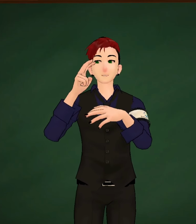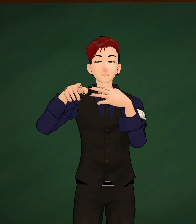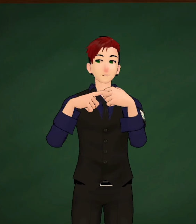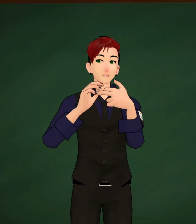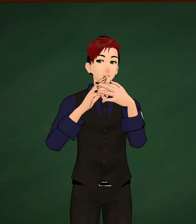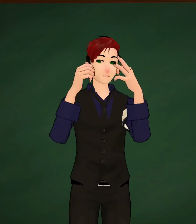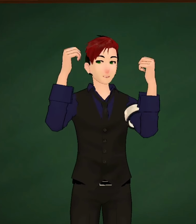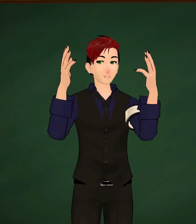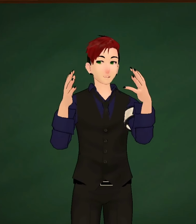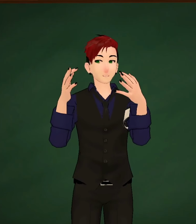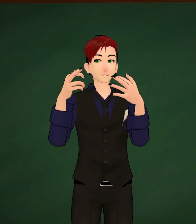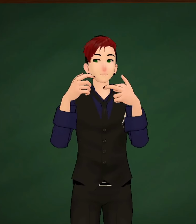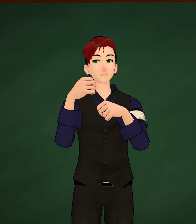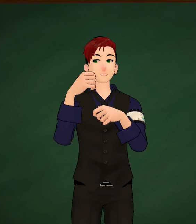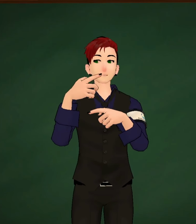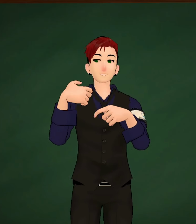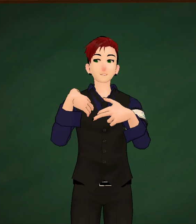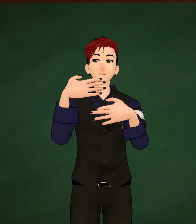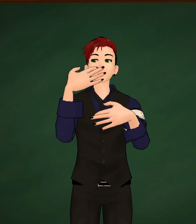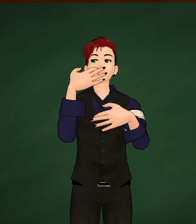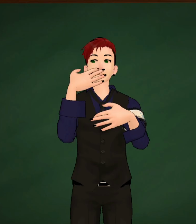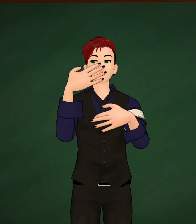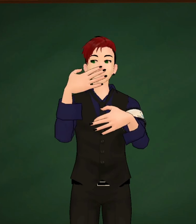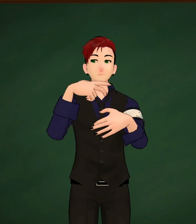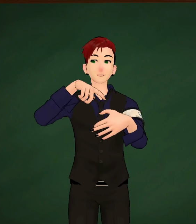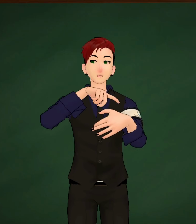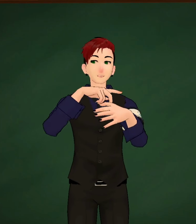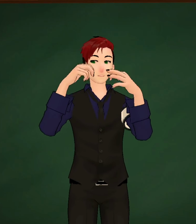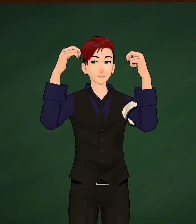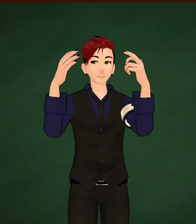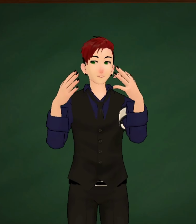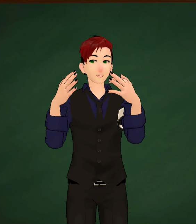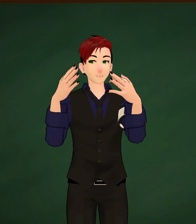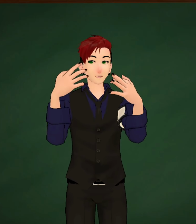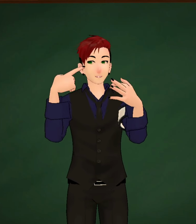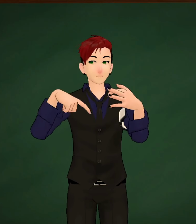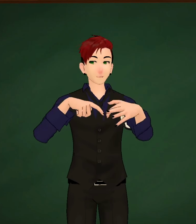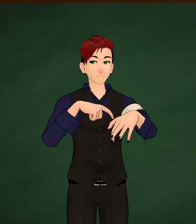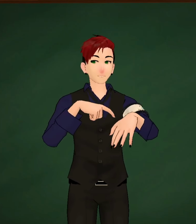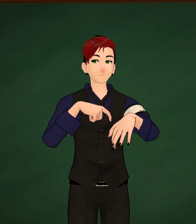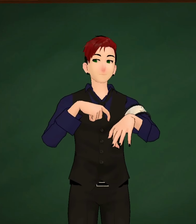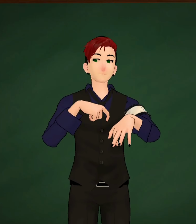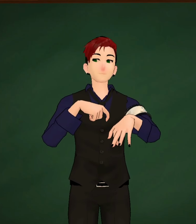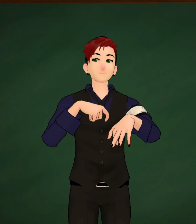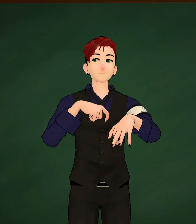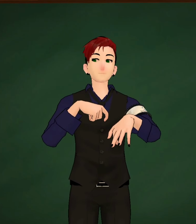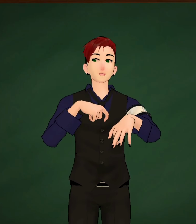strict about our teachers and want to make sure that we have good qualified teachers for us.